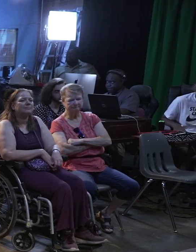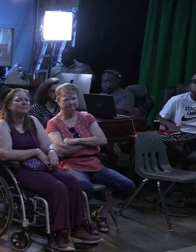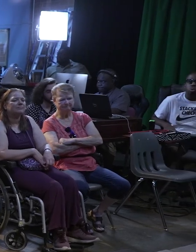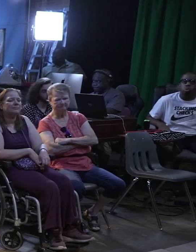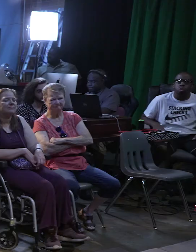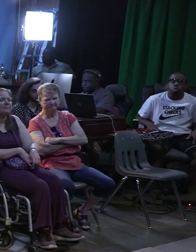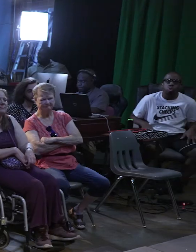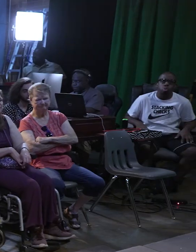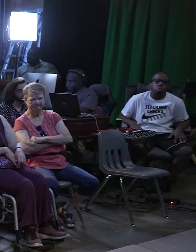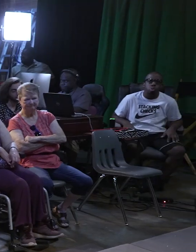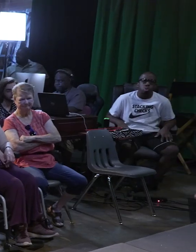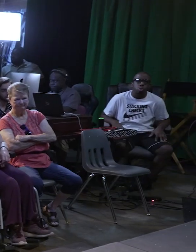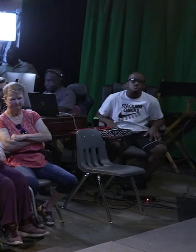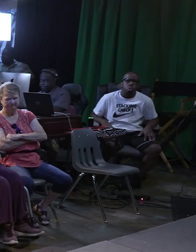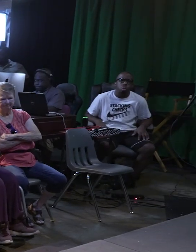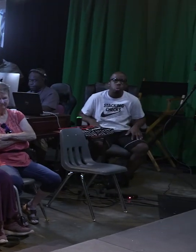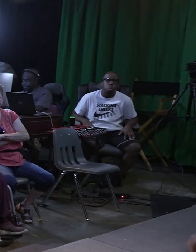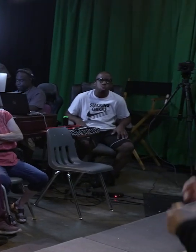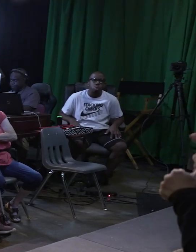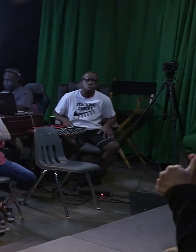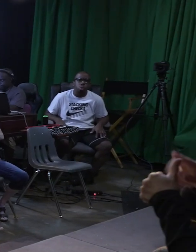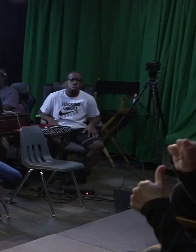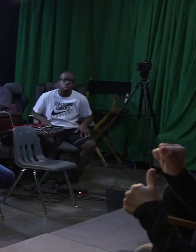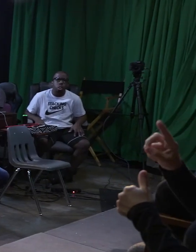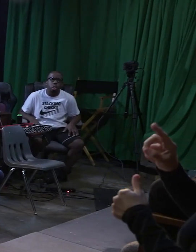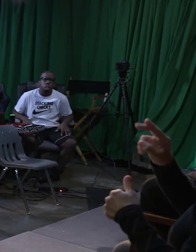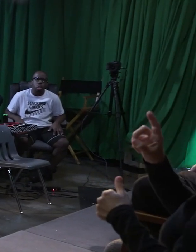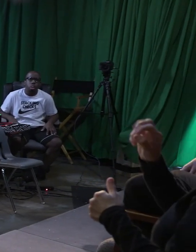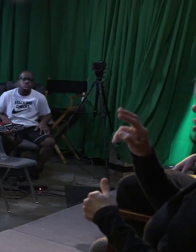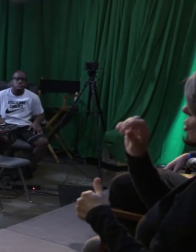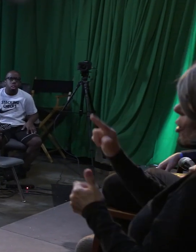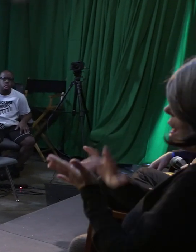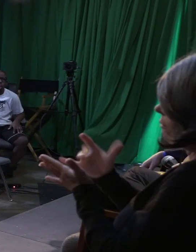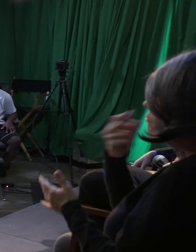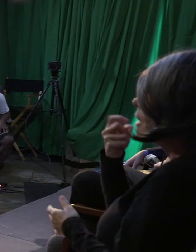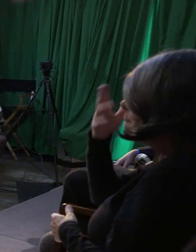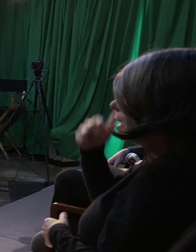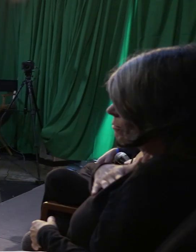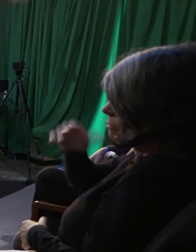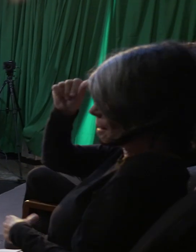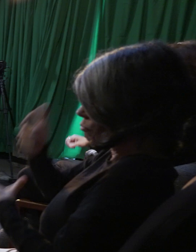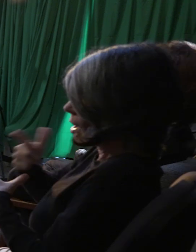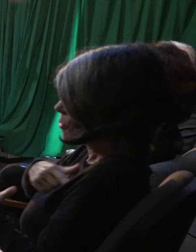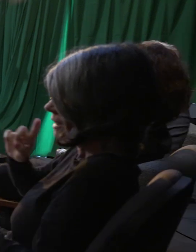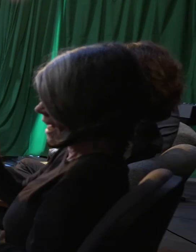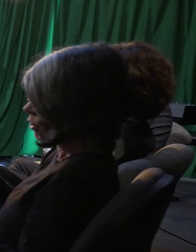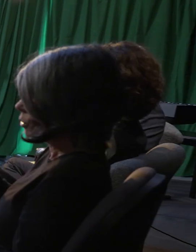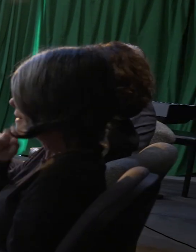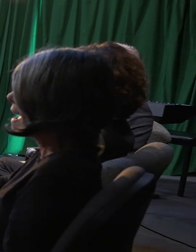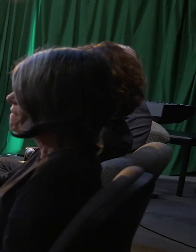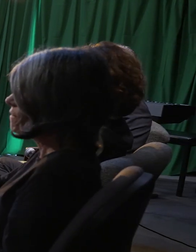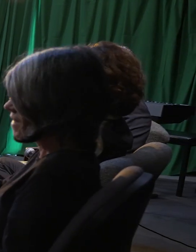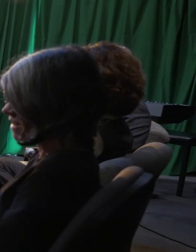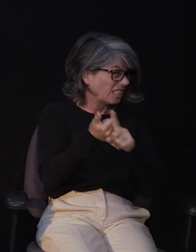needed a little help. First, Adderall. And because my brother, who was diagnosed in his 50s, had gotten